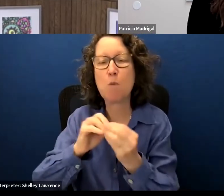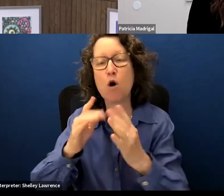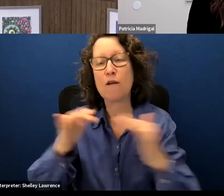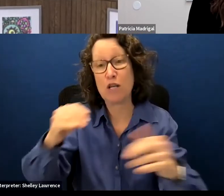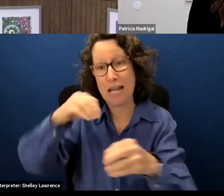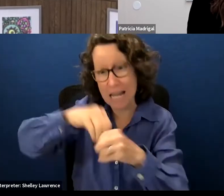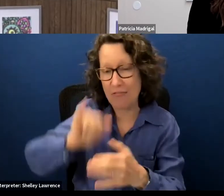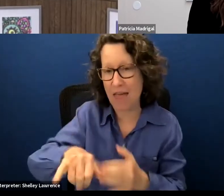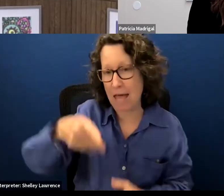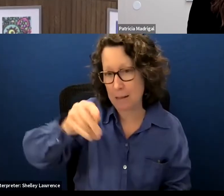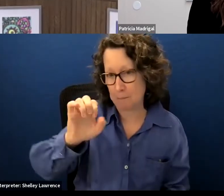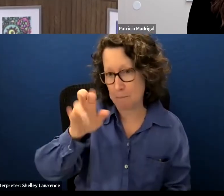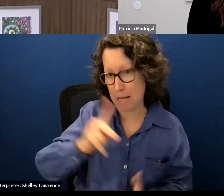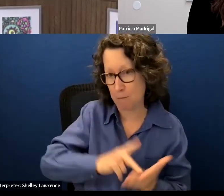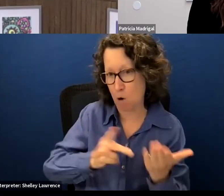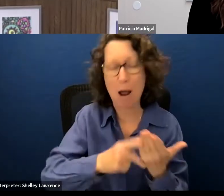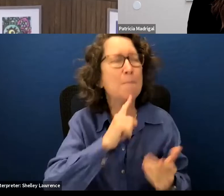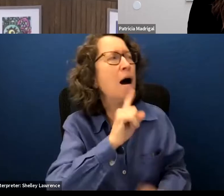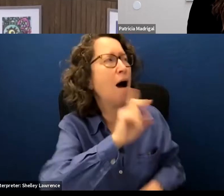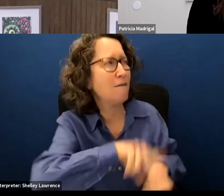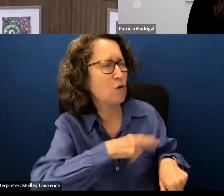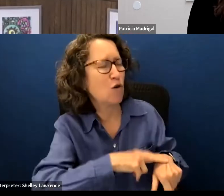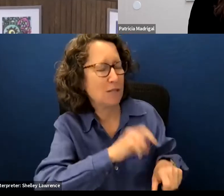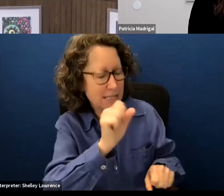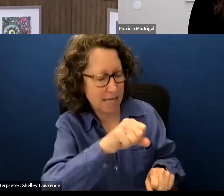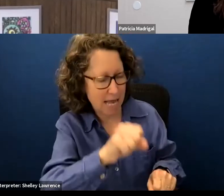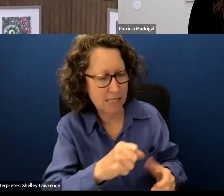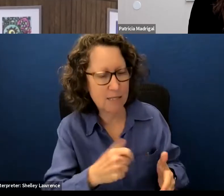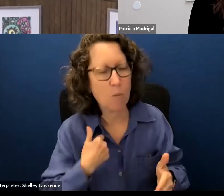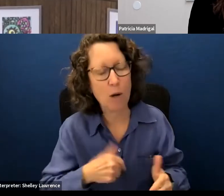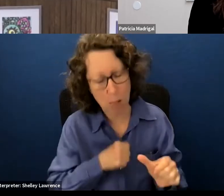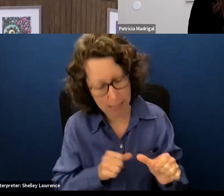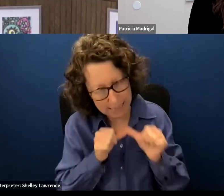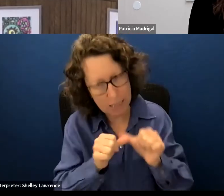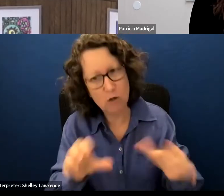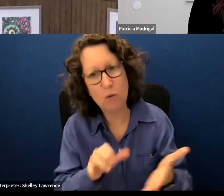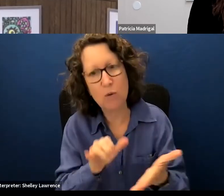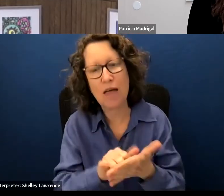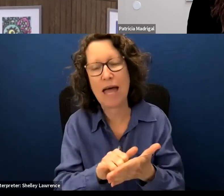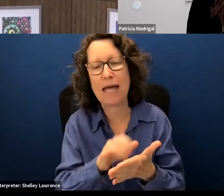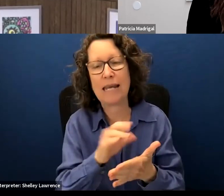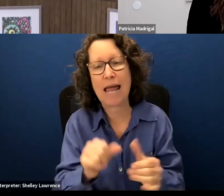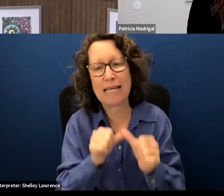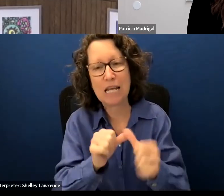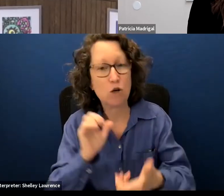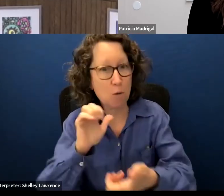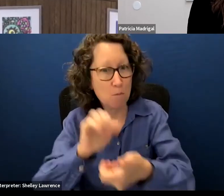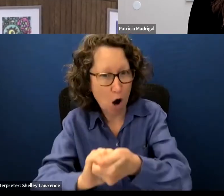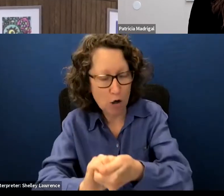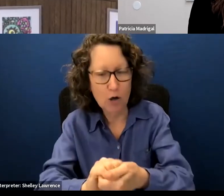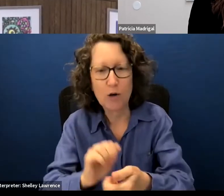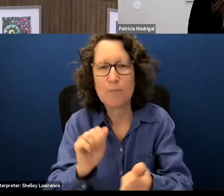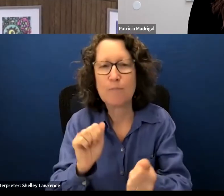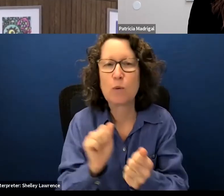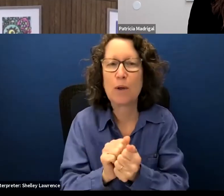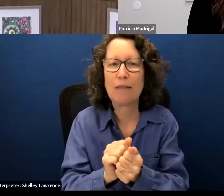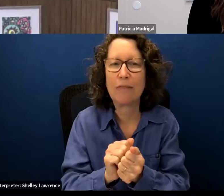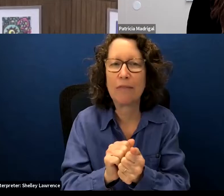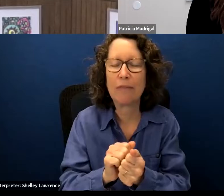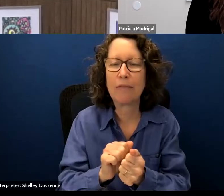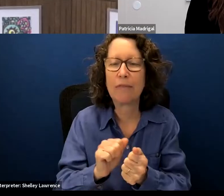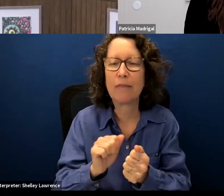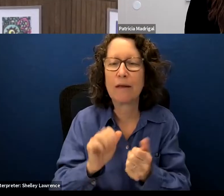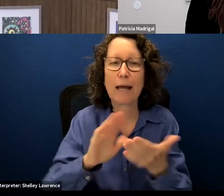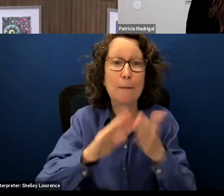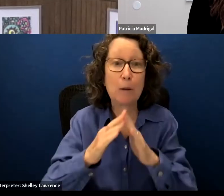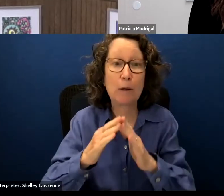program. Absolutely, of course. We will continue to do that and continue to partner with community